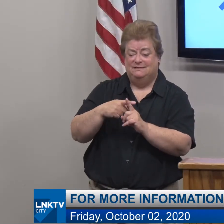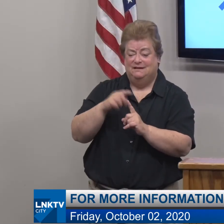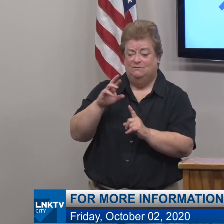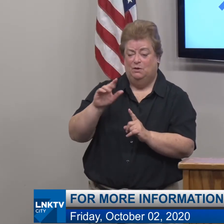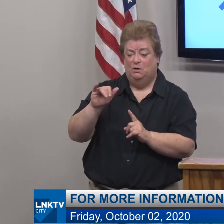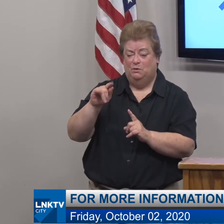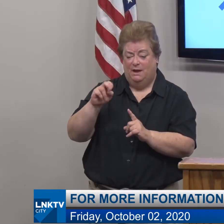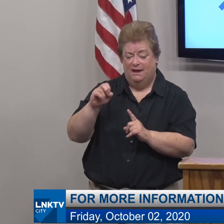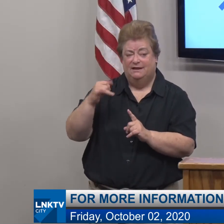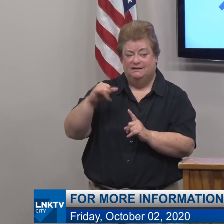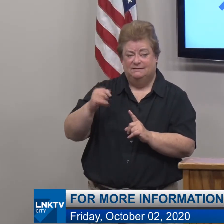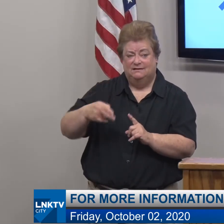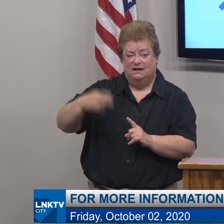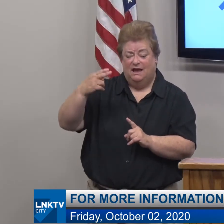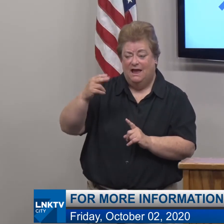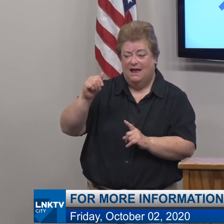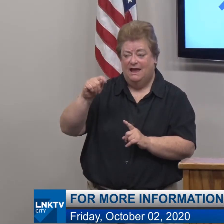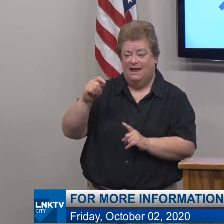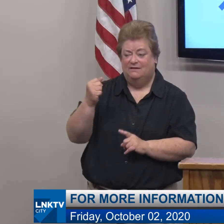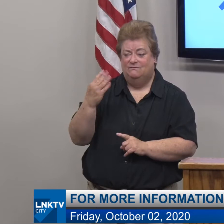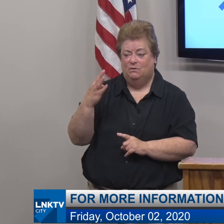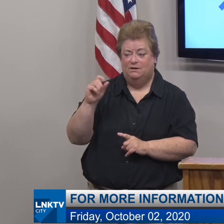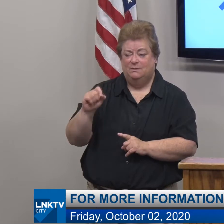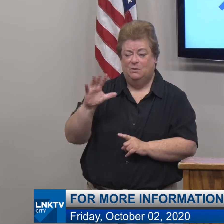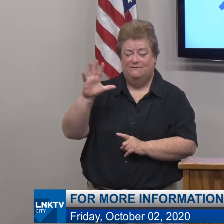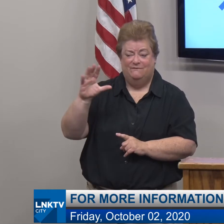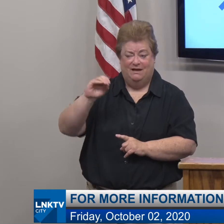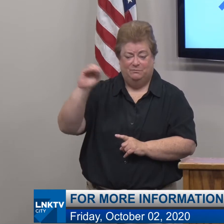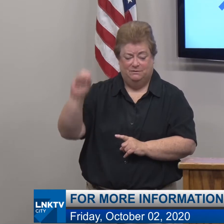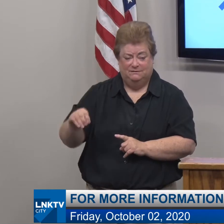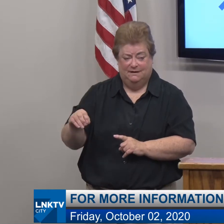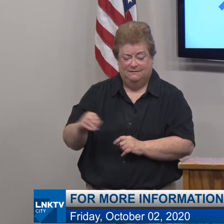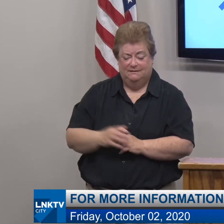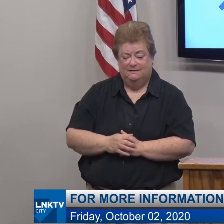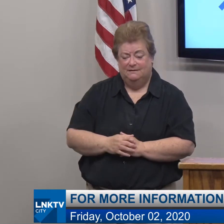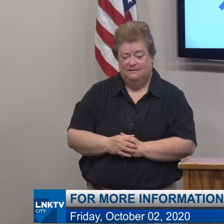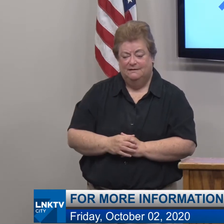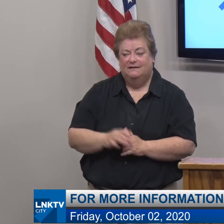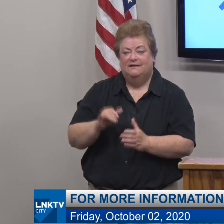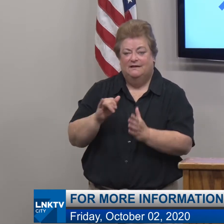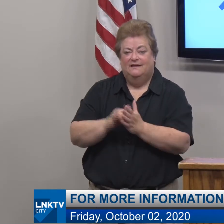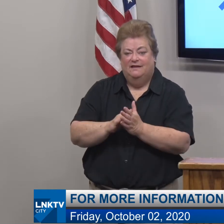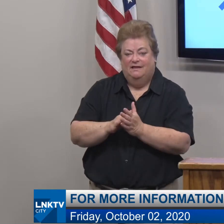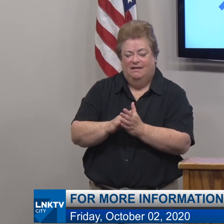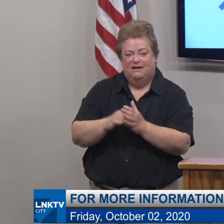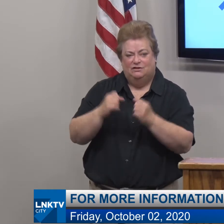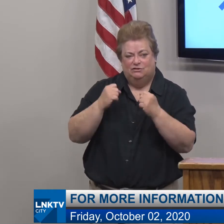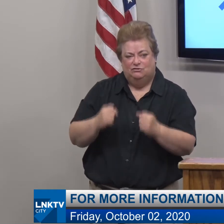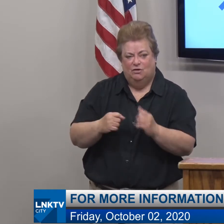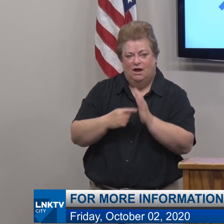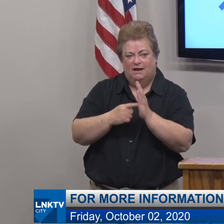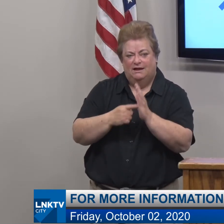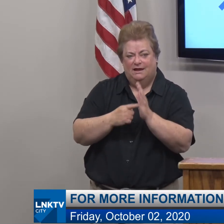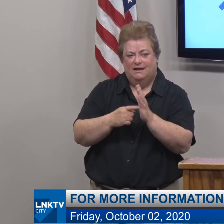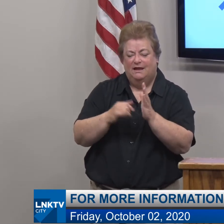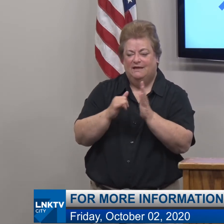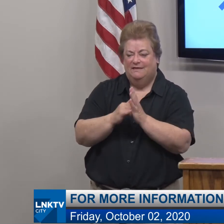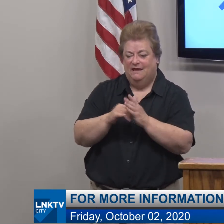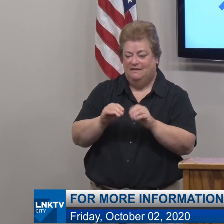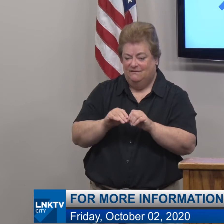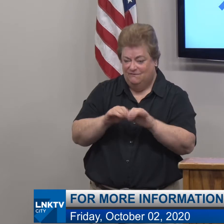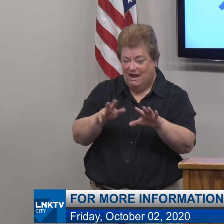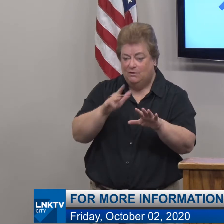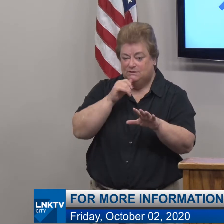remains high at about 14.5%. This is a strong indicator that the virus is widespread in